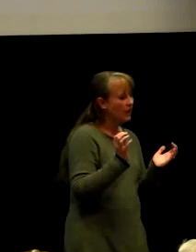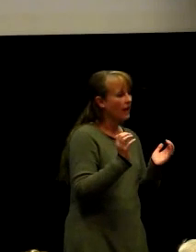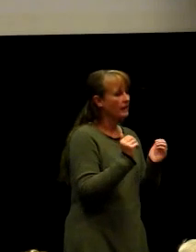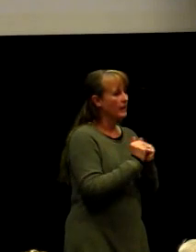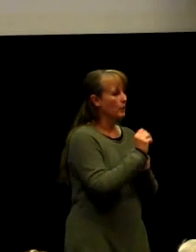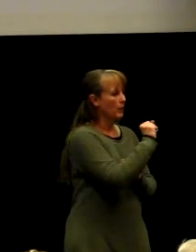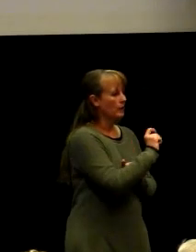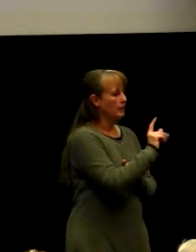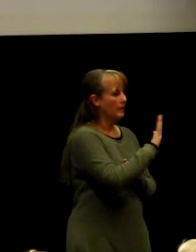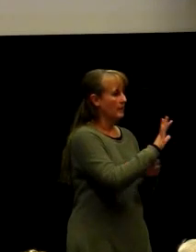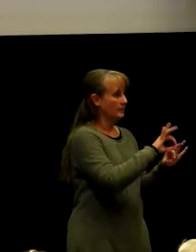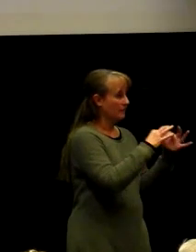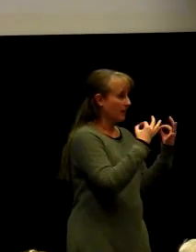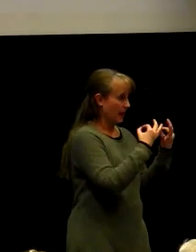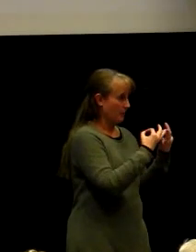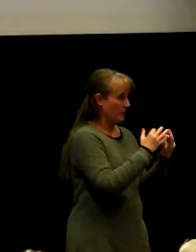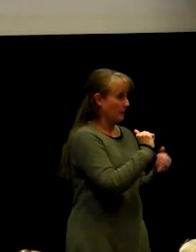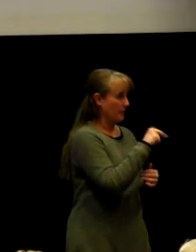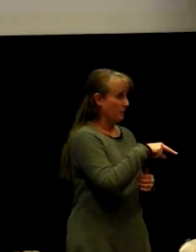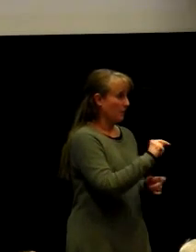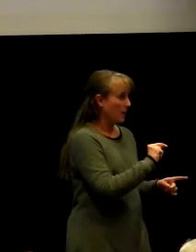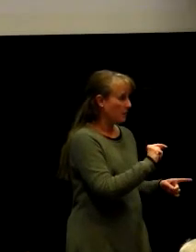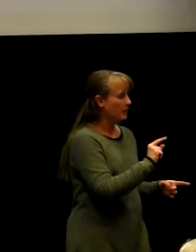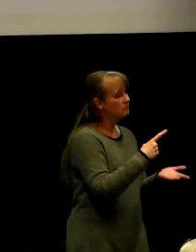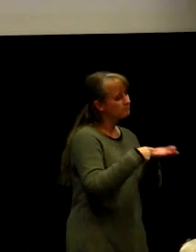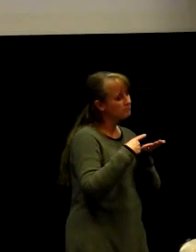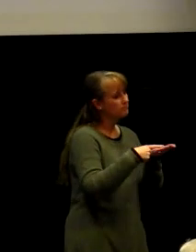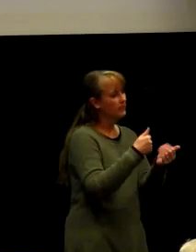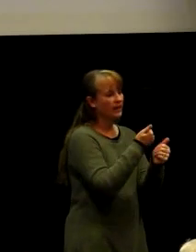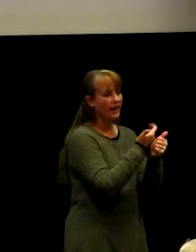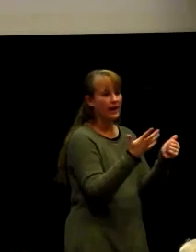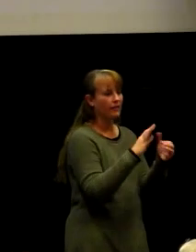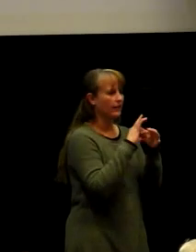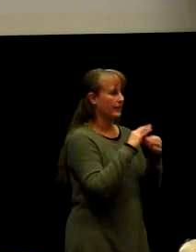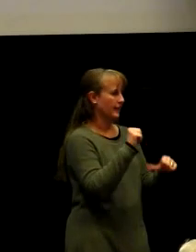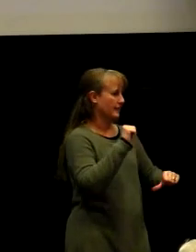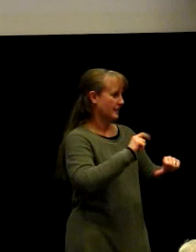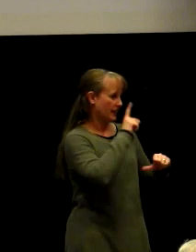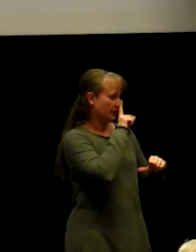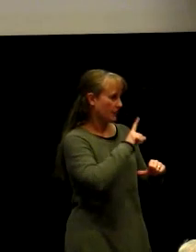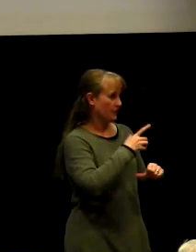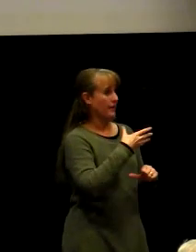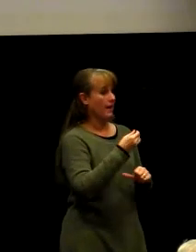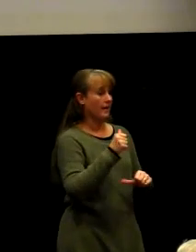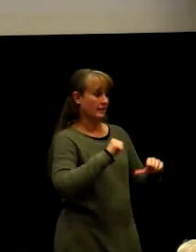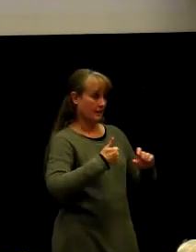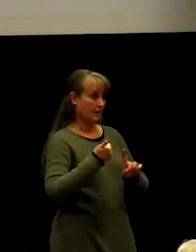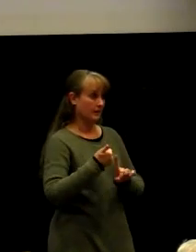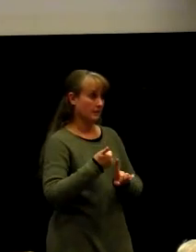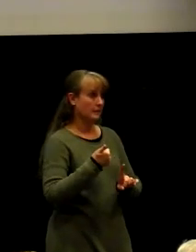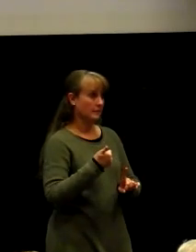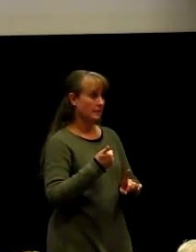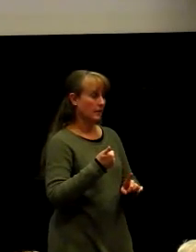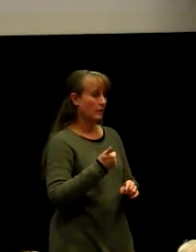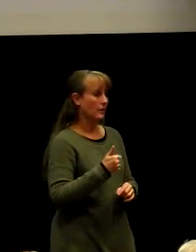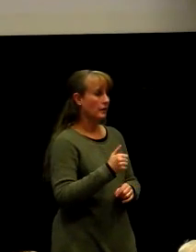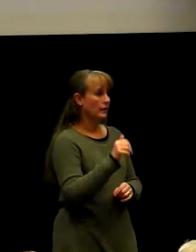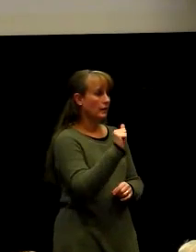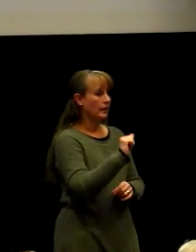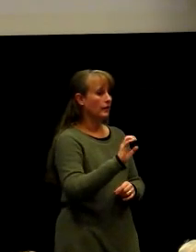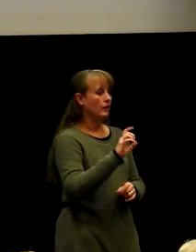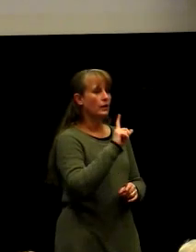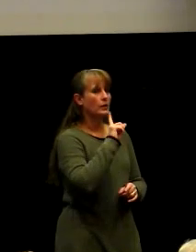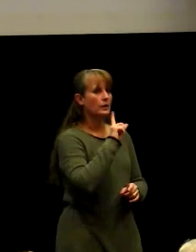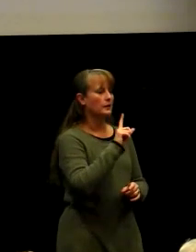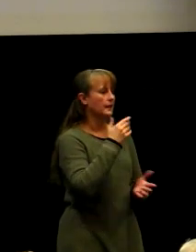his penthouse, talking about all aspects of science fiction and science. And Clark could not have been a